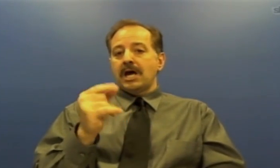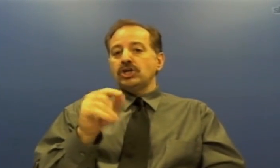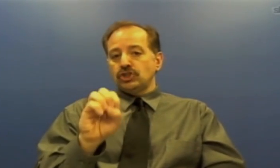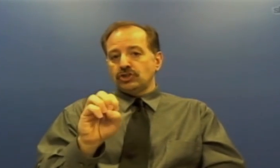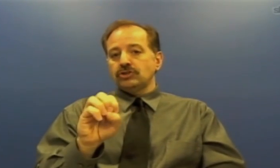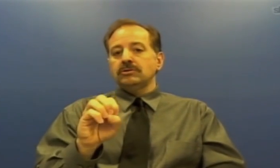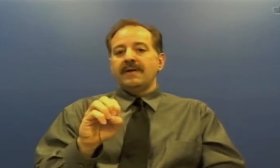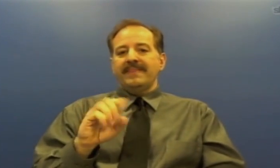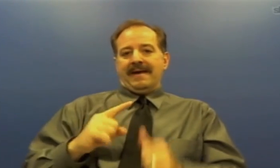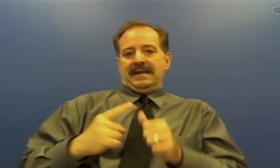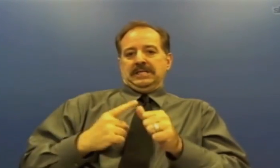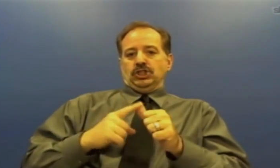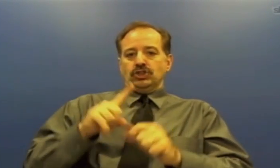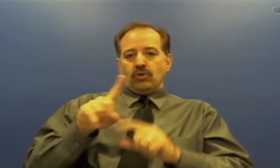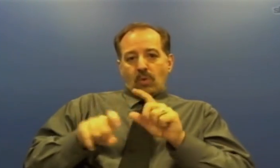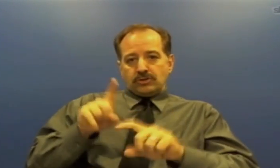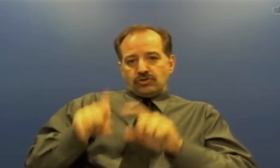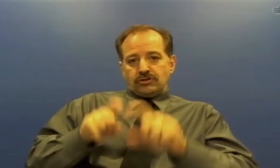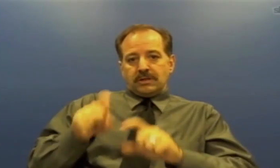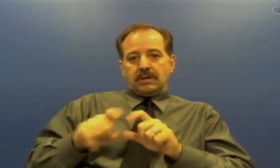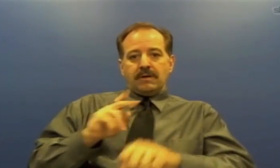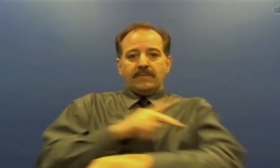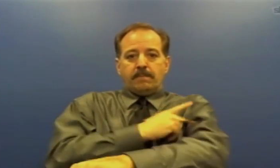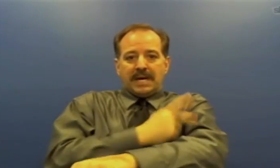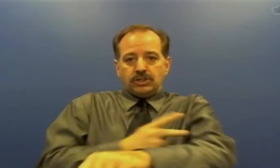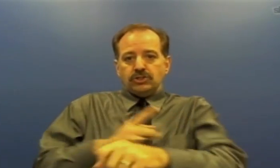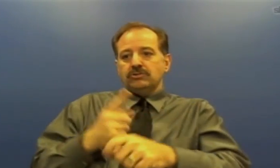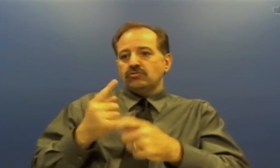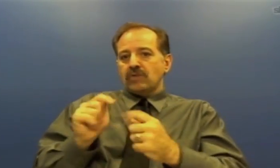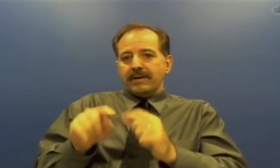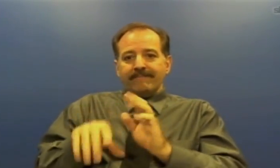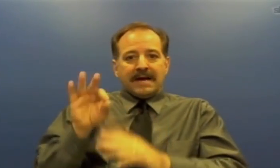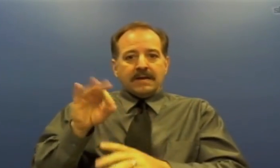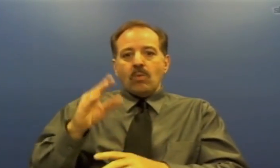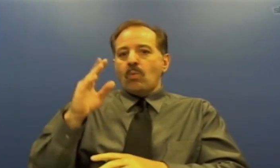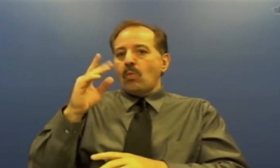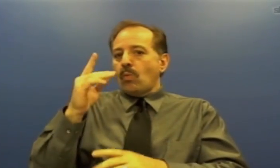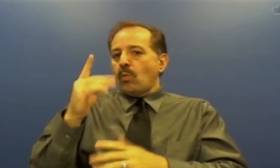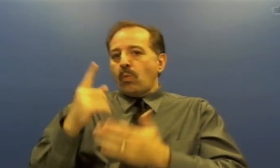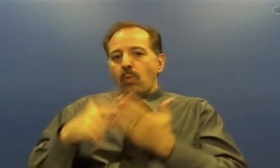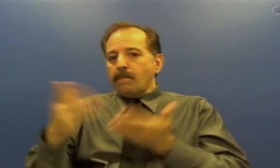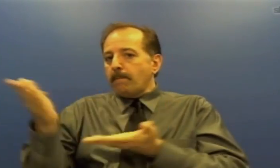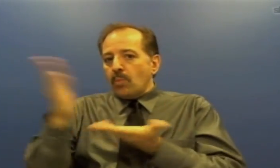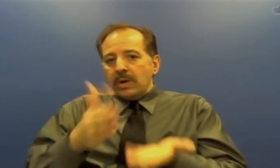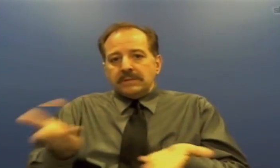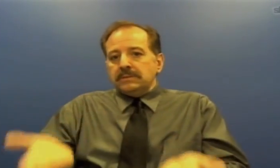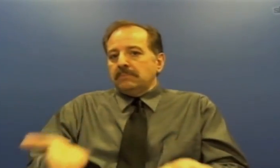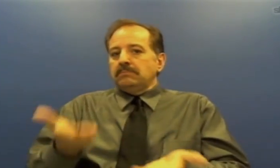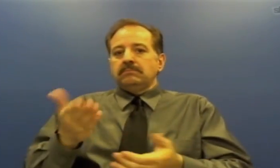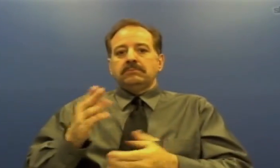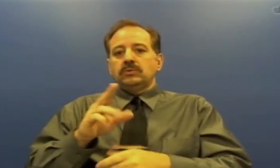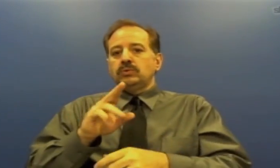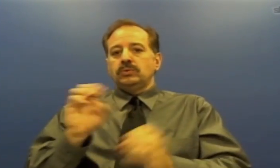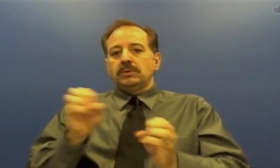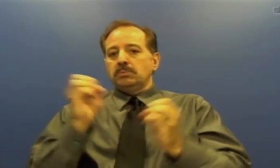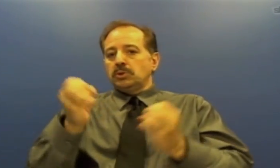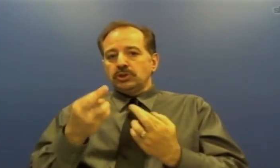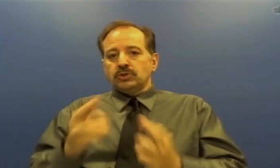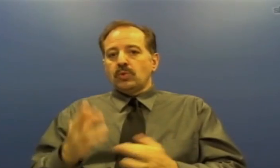as triage, as I've mentioned, those initial questions that the patient is asked just to get a sense of why they've come to the